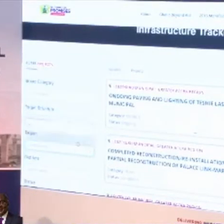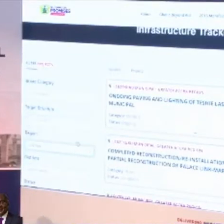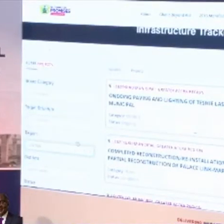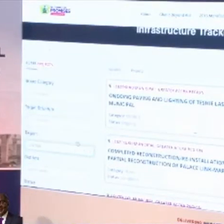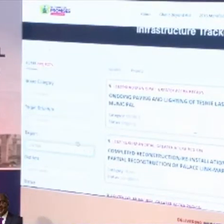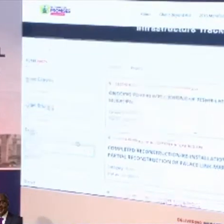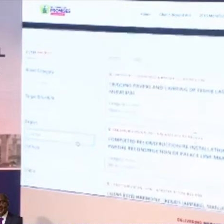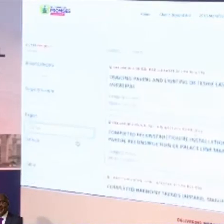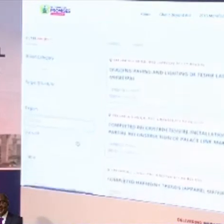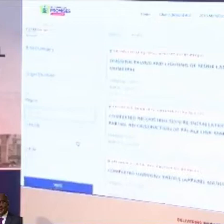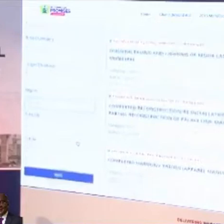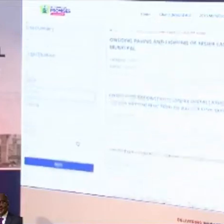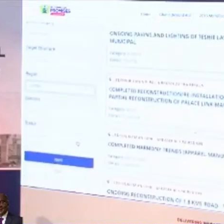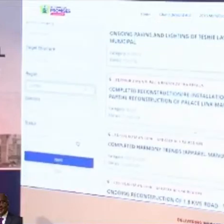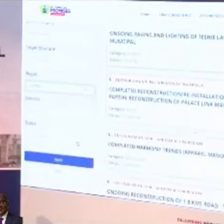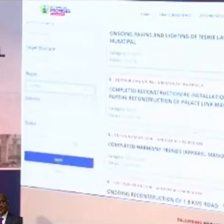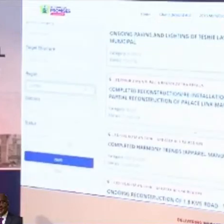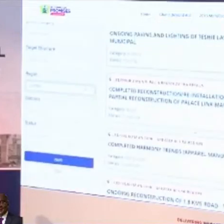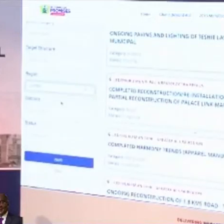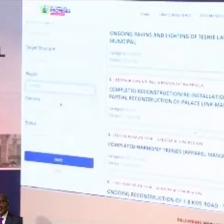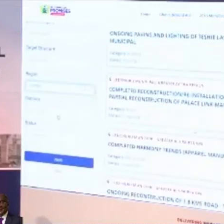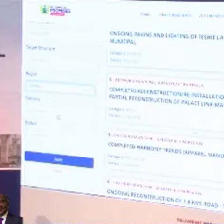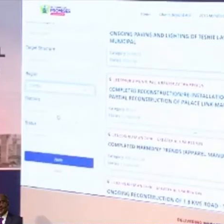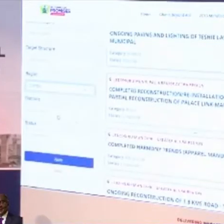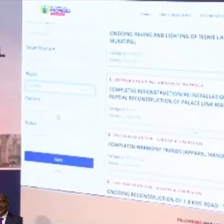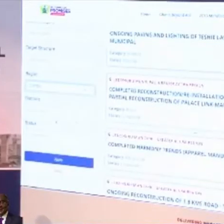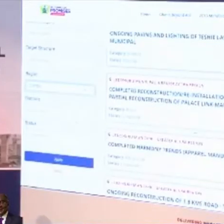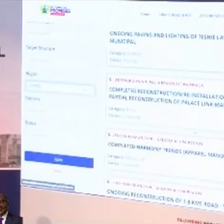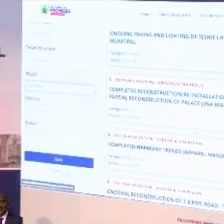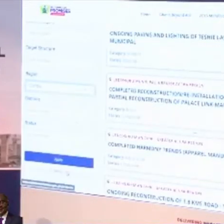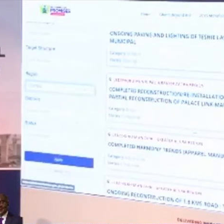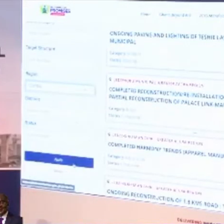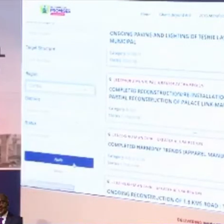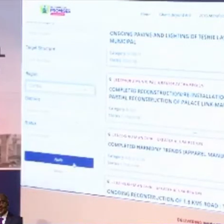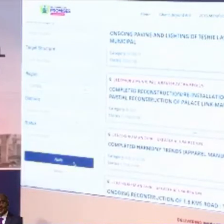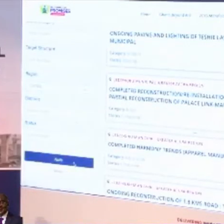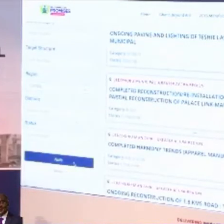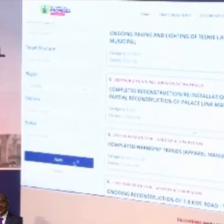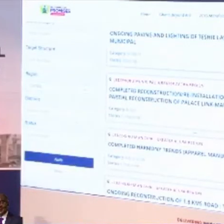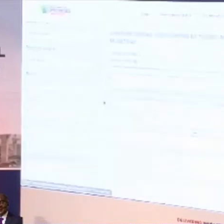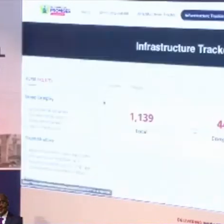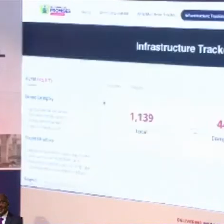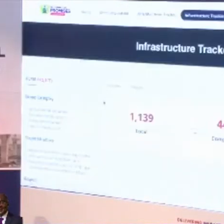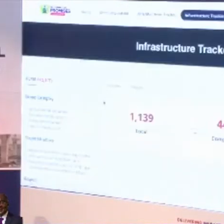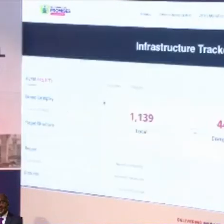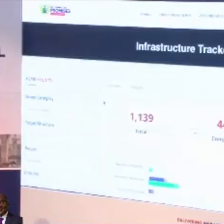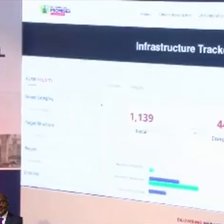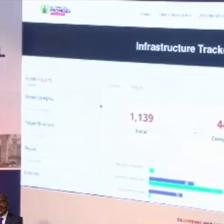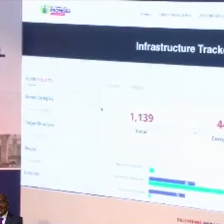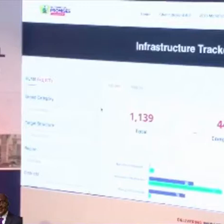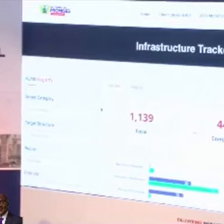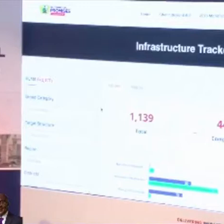let's take Central Region. Go to Central Region and let's see what projects are in Central Region.